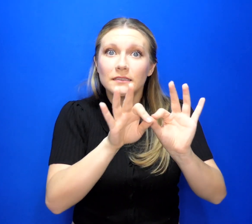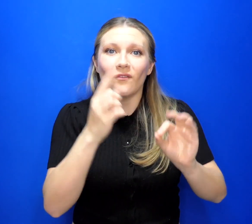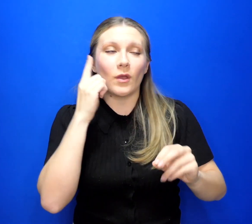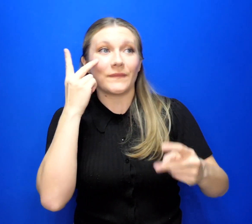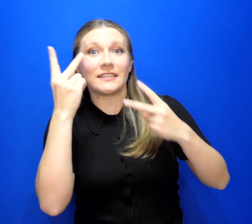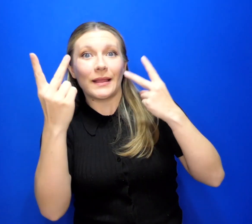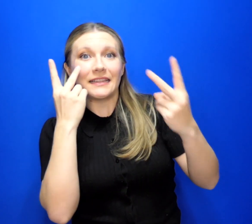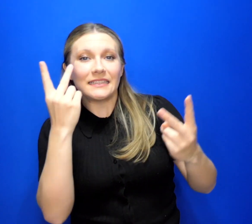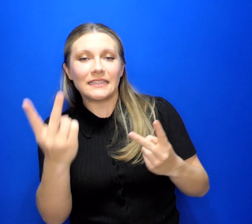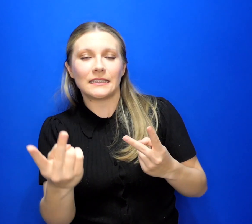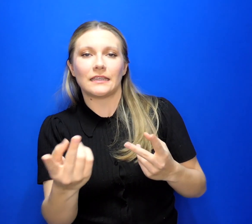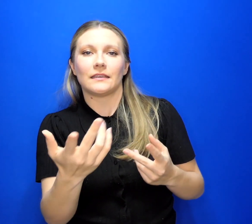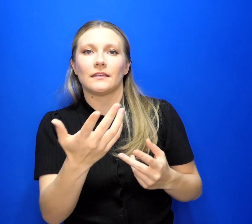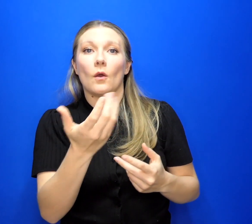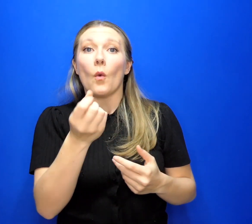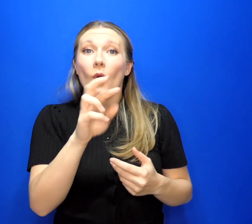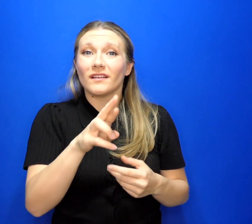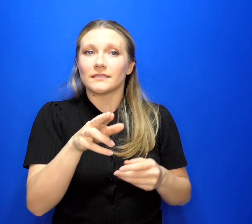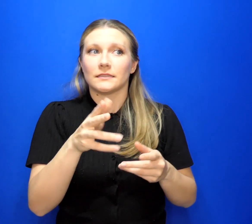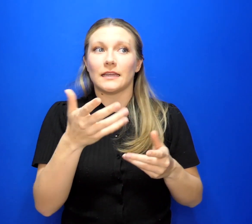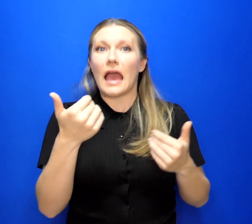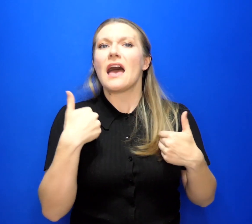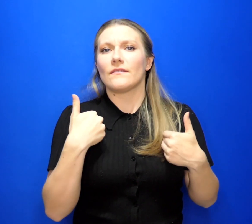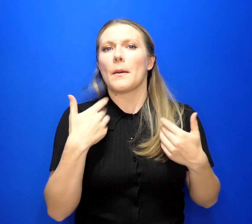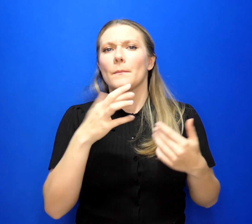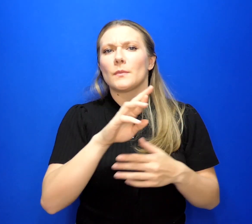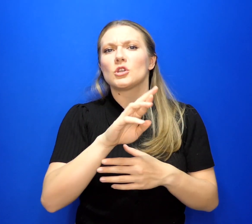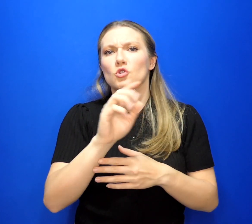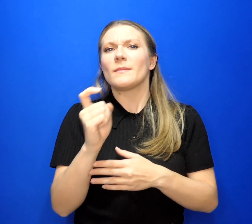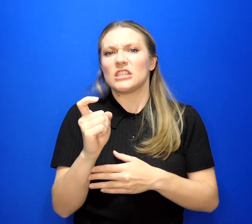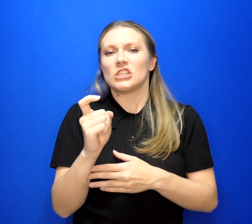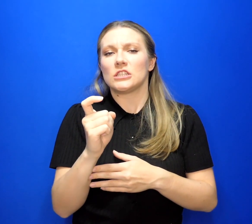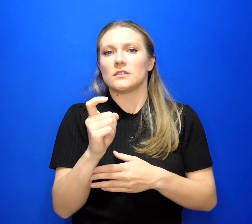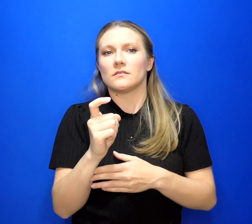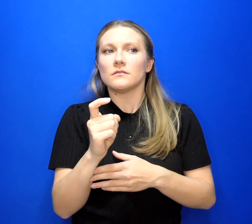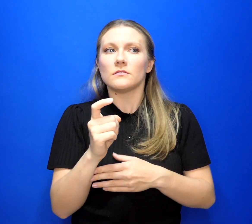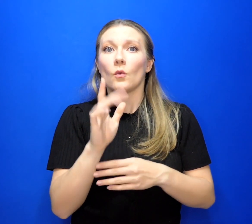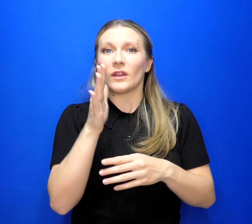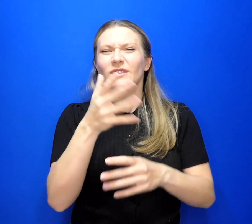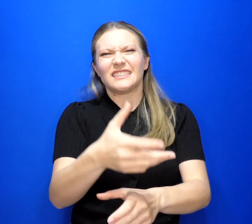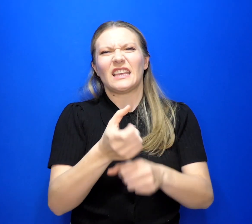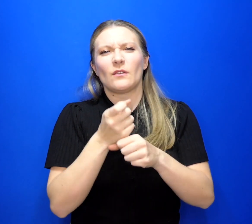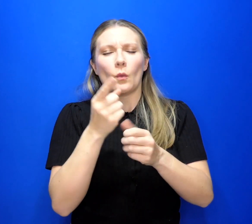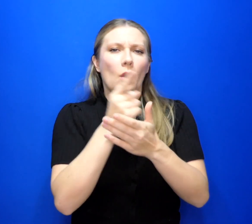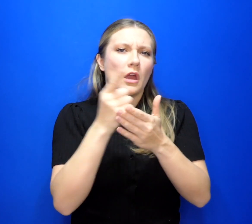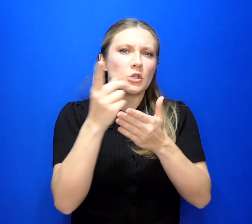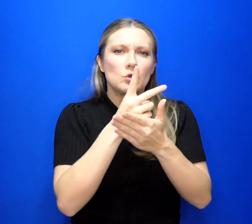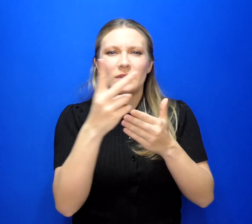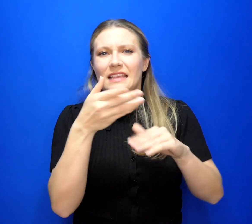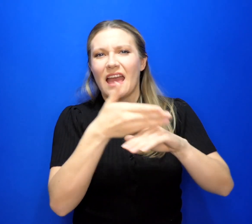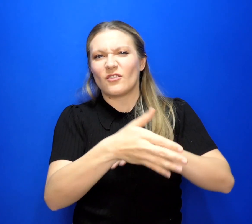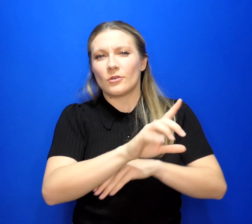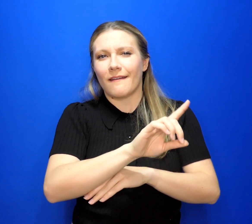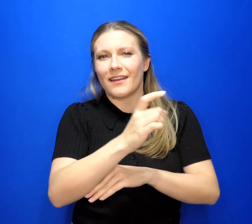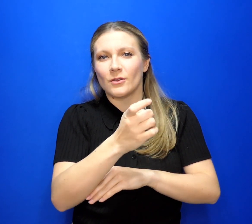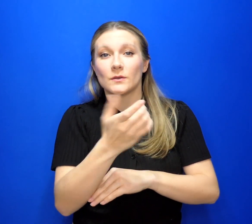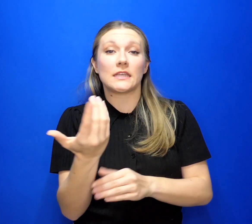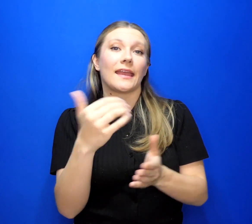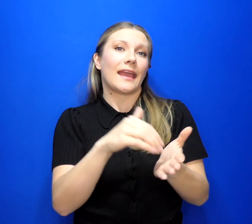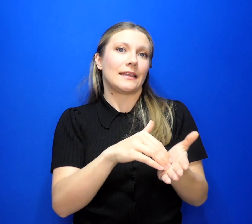visibility, or they've left with a prescription to get it within a week or two after leaving the hospital or after diagnosis, which again is,